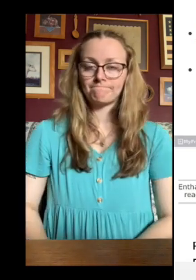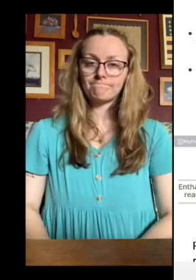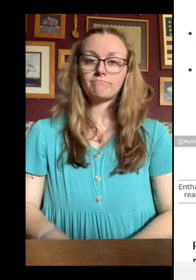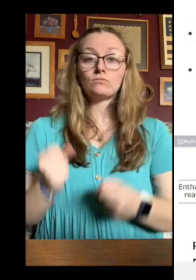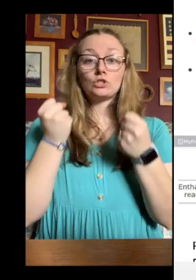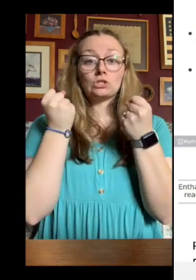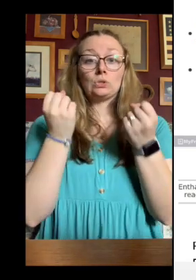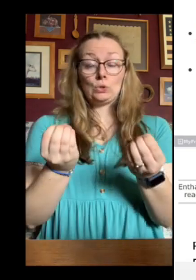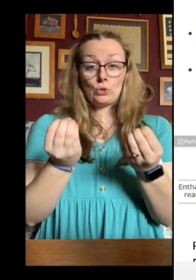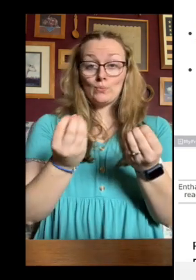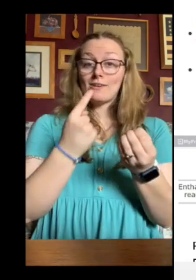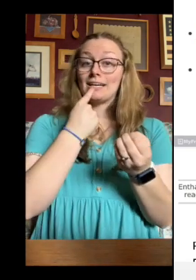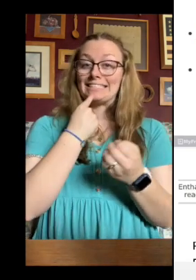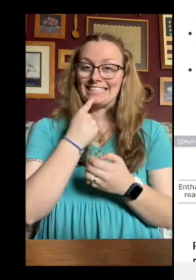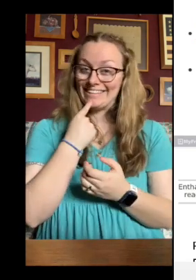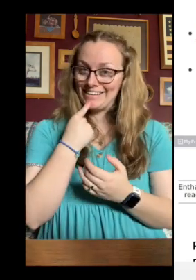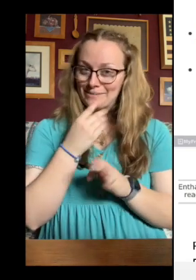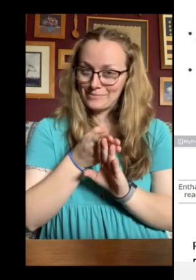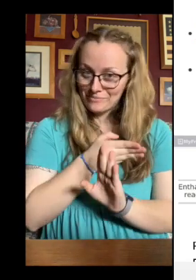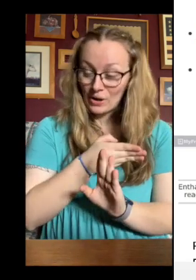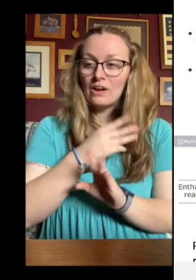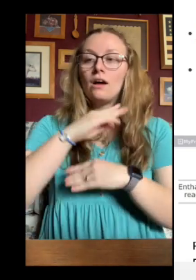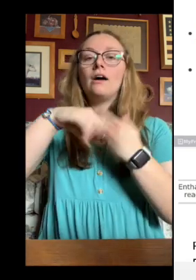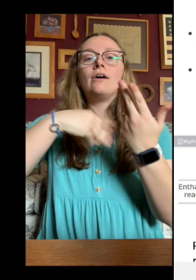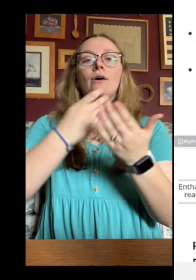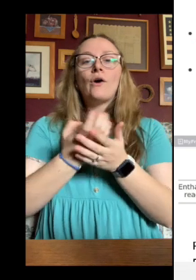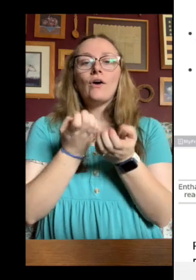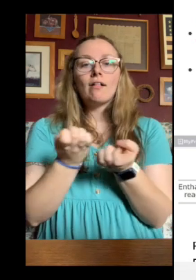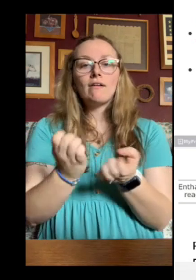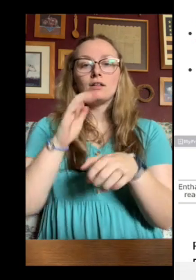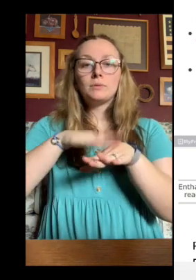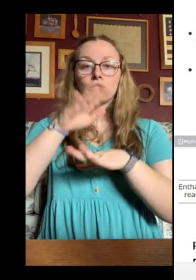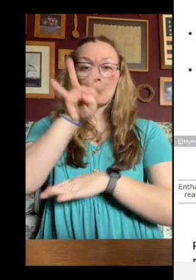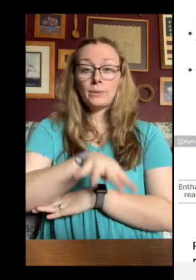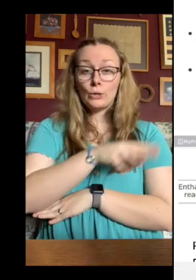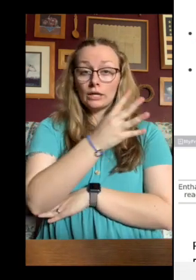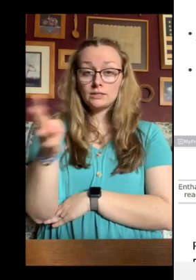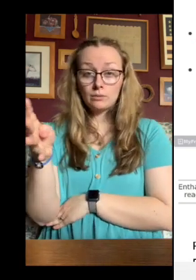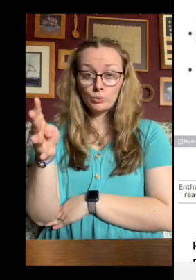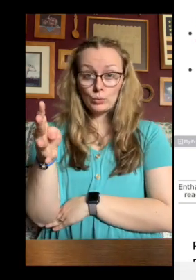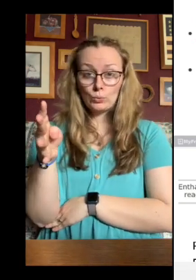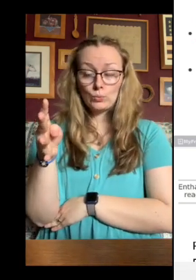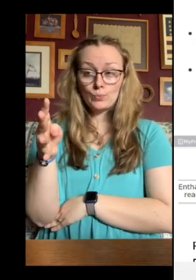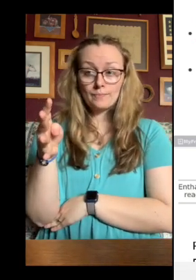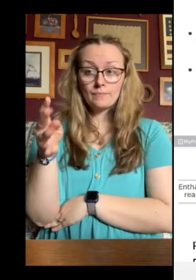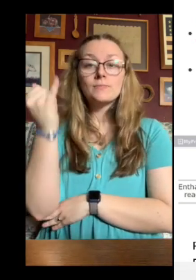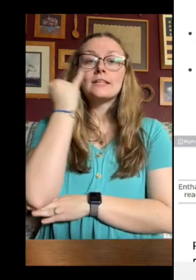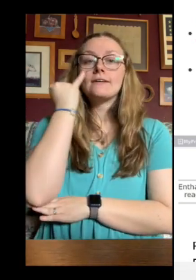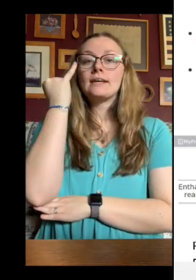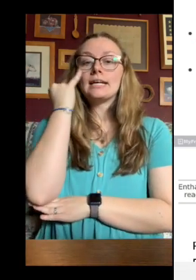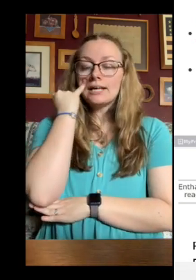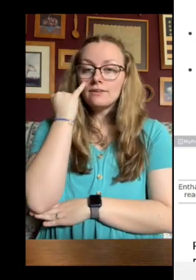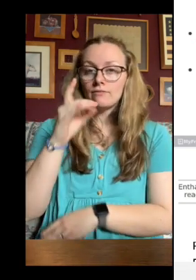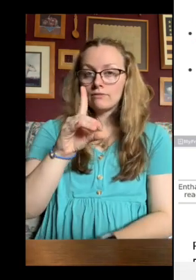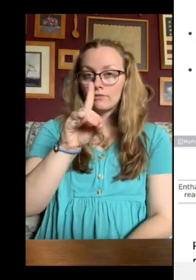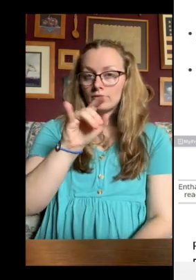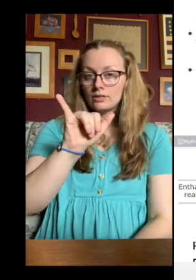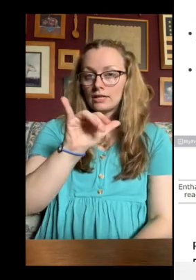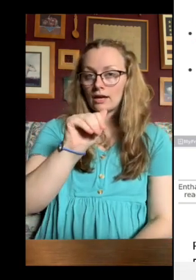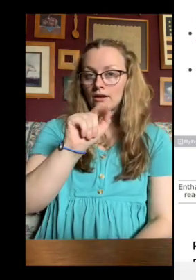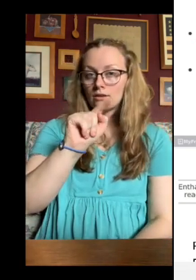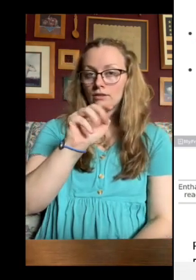saying, all elements on the periodic table, Oh, even if they're diatomic like O2,